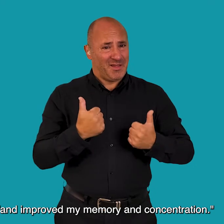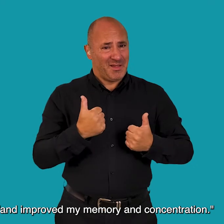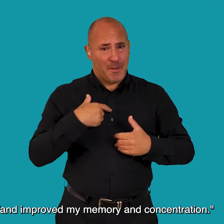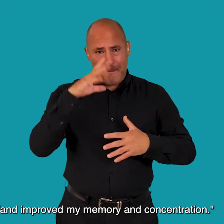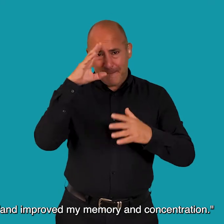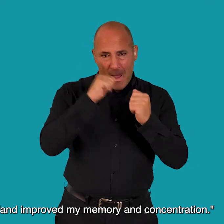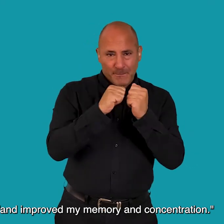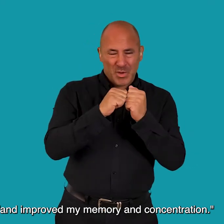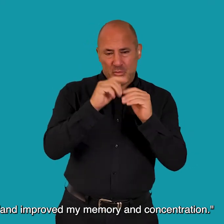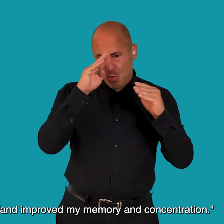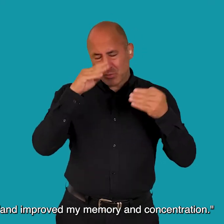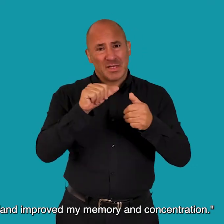memory and concentration.